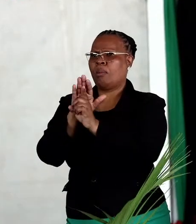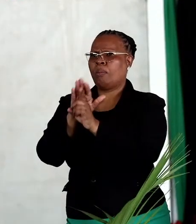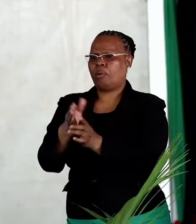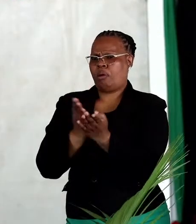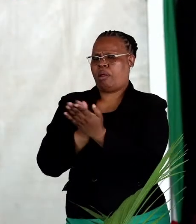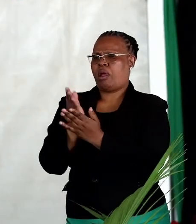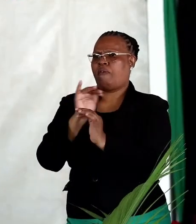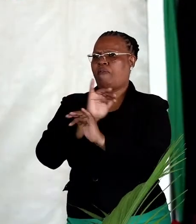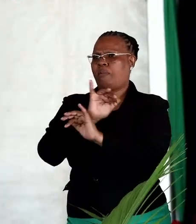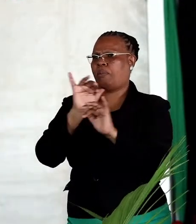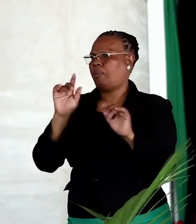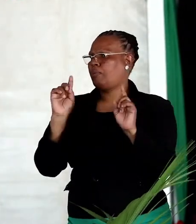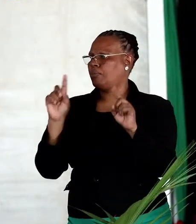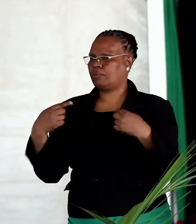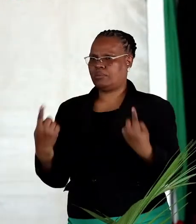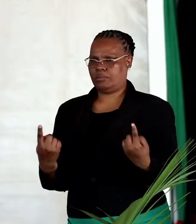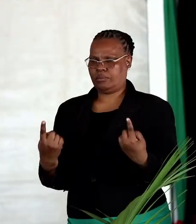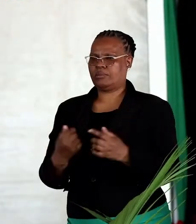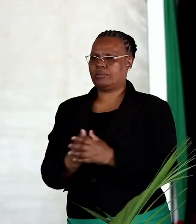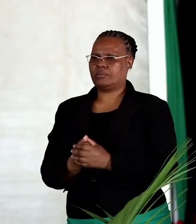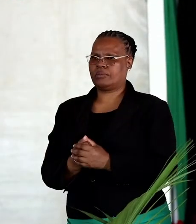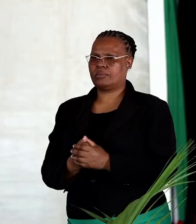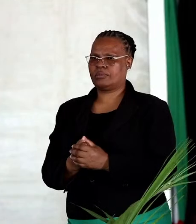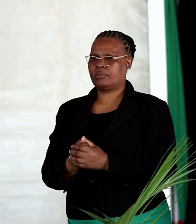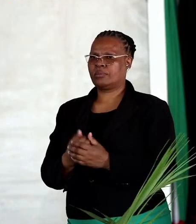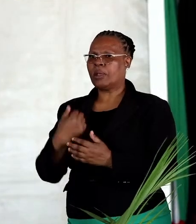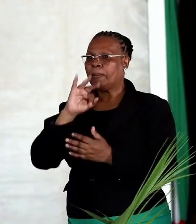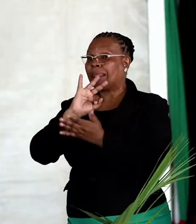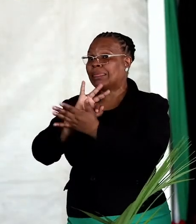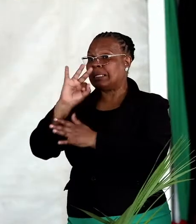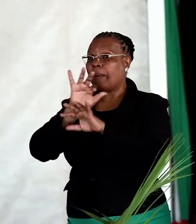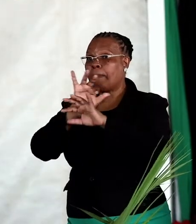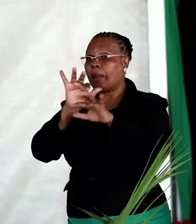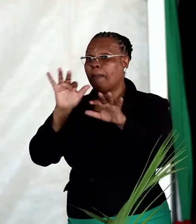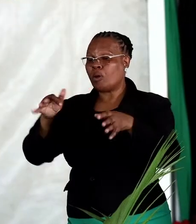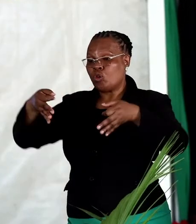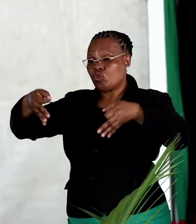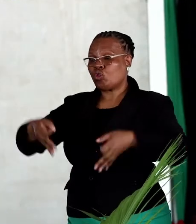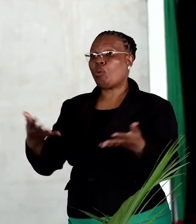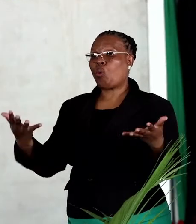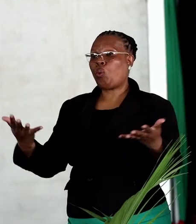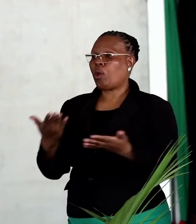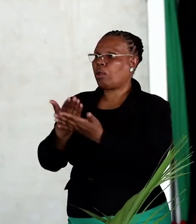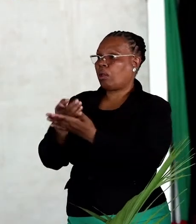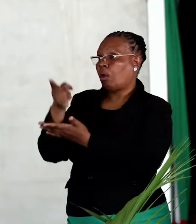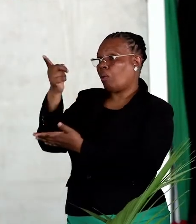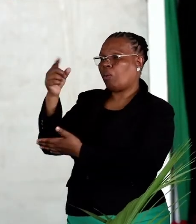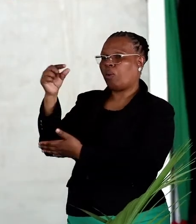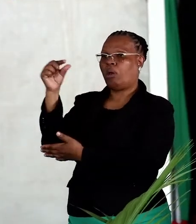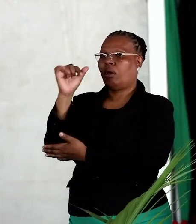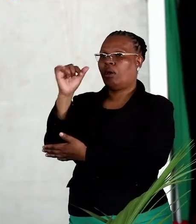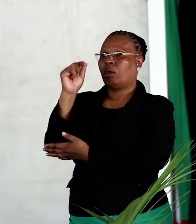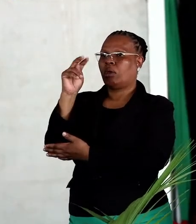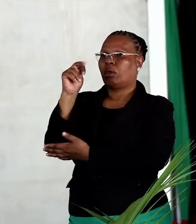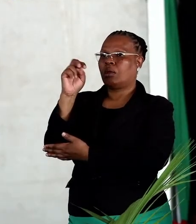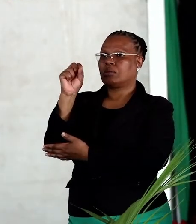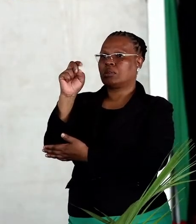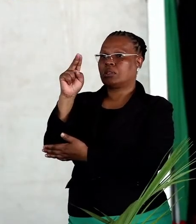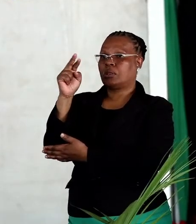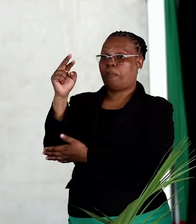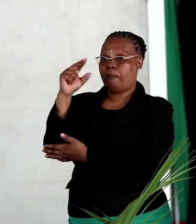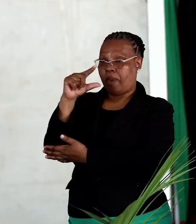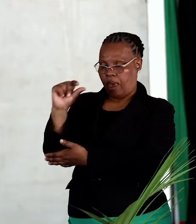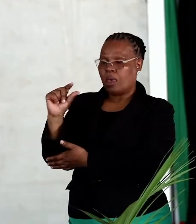buried in Ginsberg. Therefore, sathi kule 15 sicela indoko kokubana aba